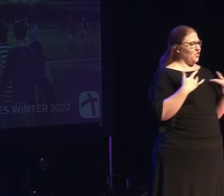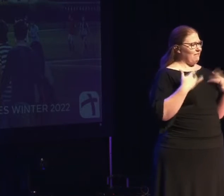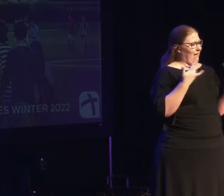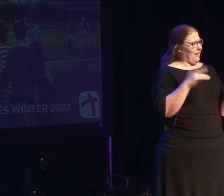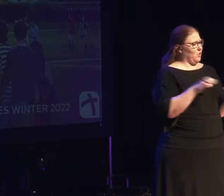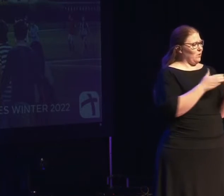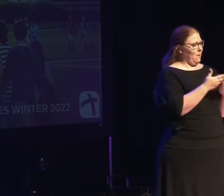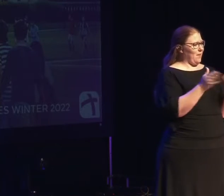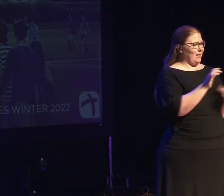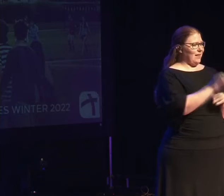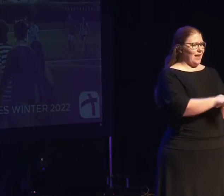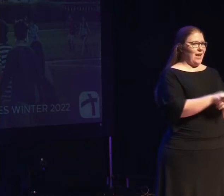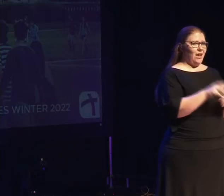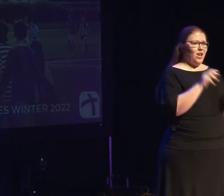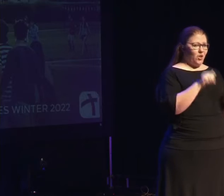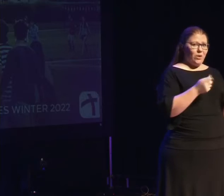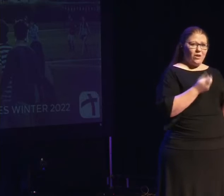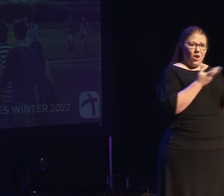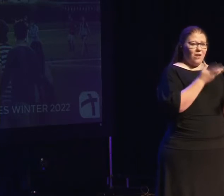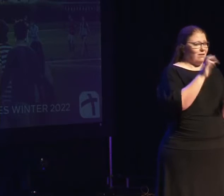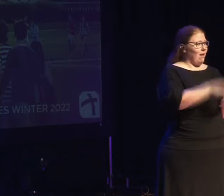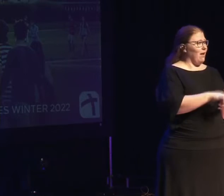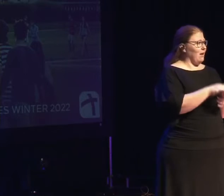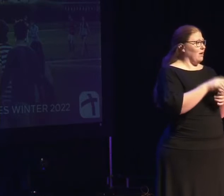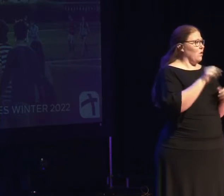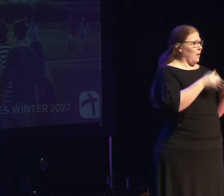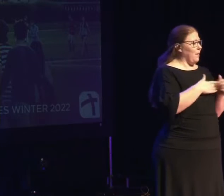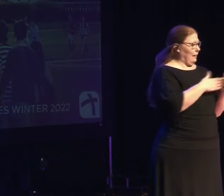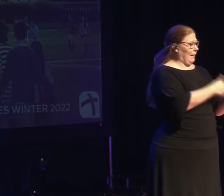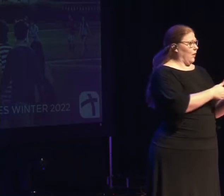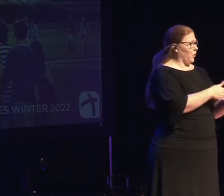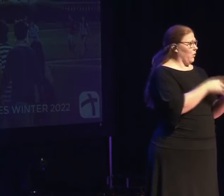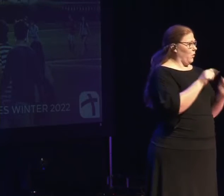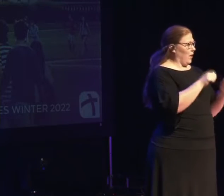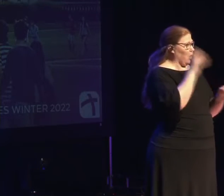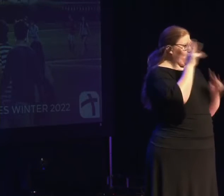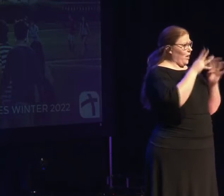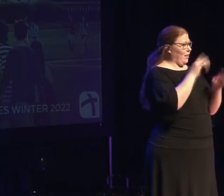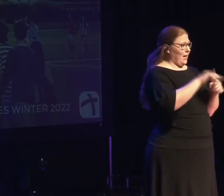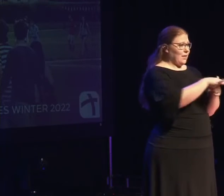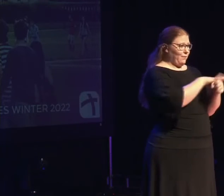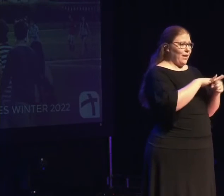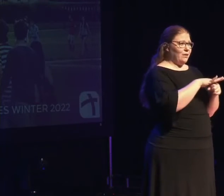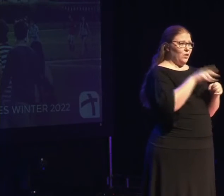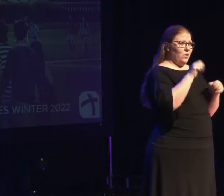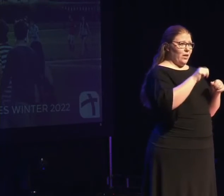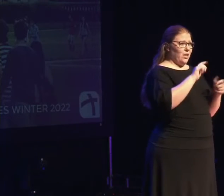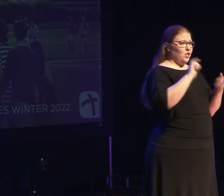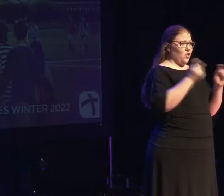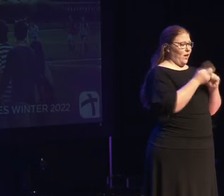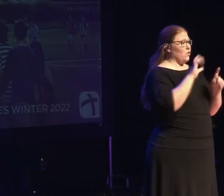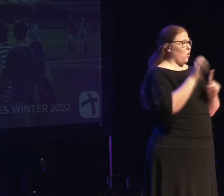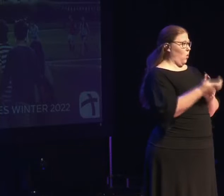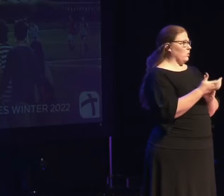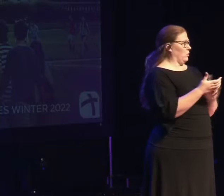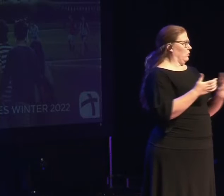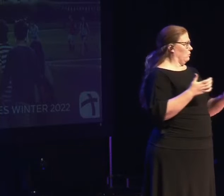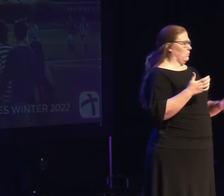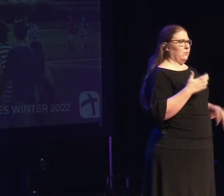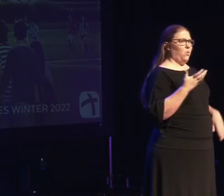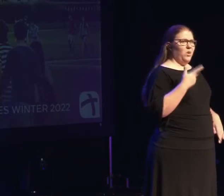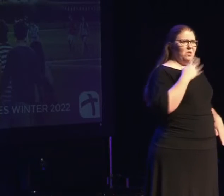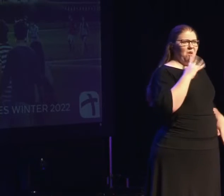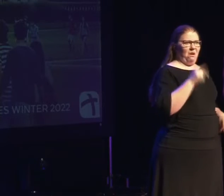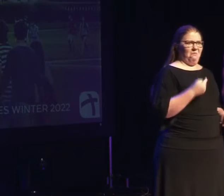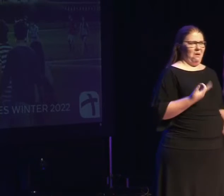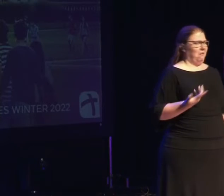Just do something. You can bring that hospitality. You can be a leader. You can create that space. You can change the culture. What are you talking about,